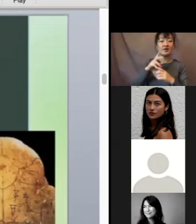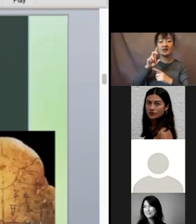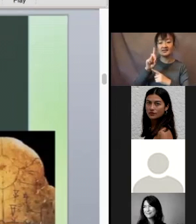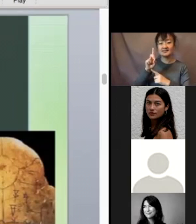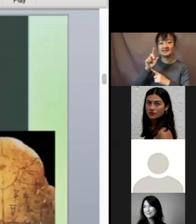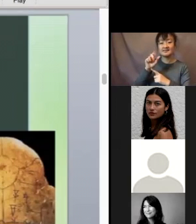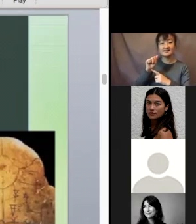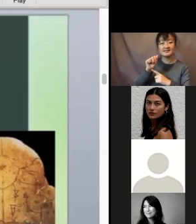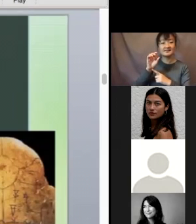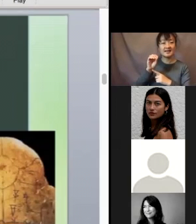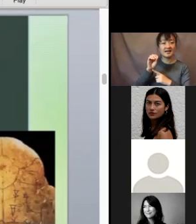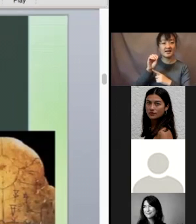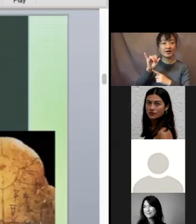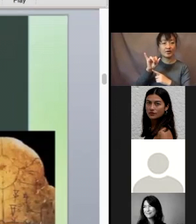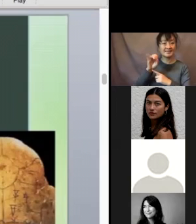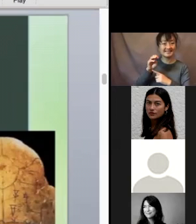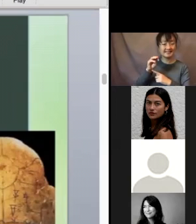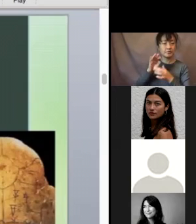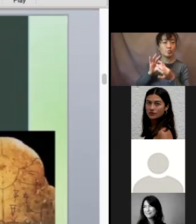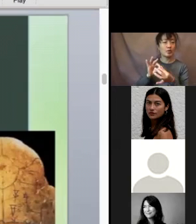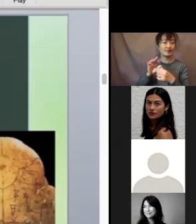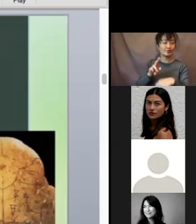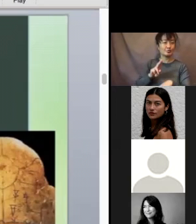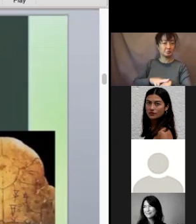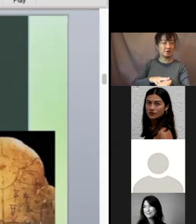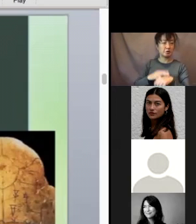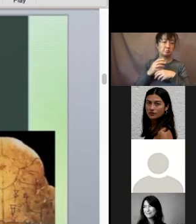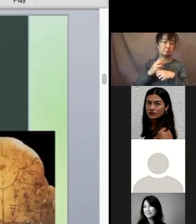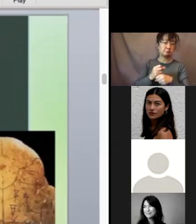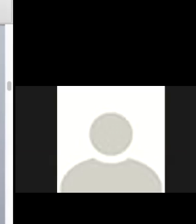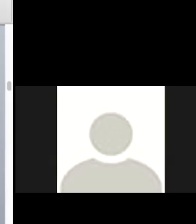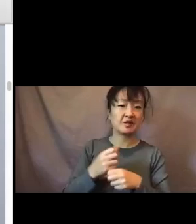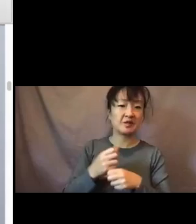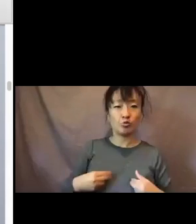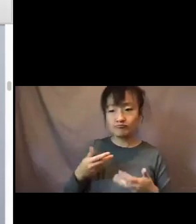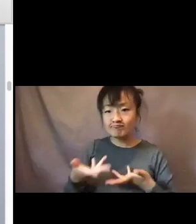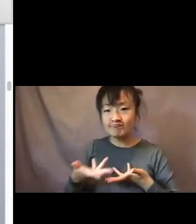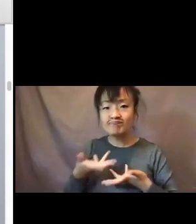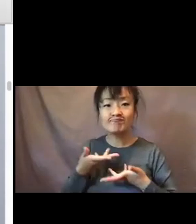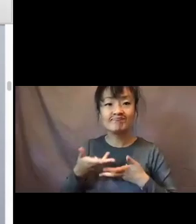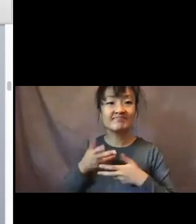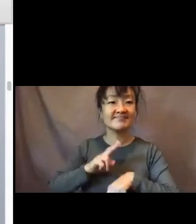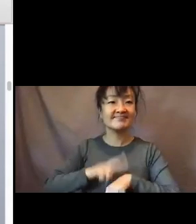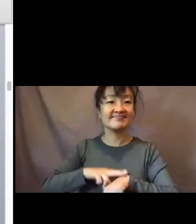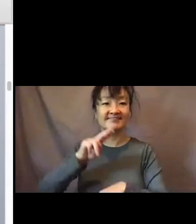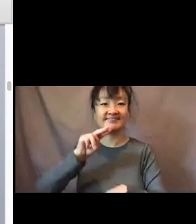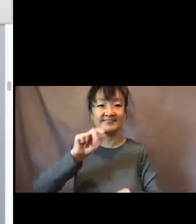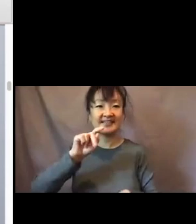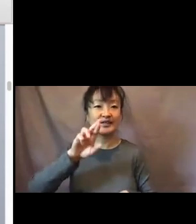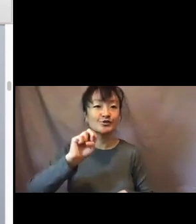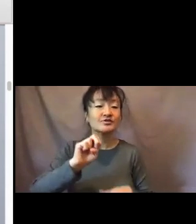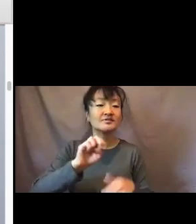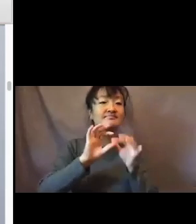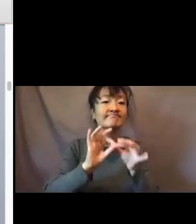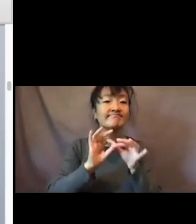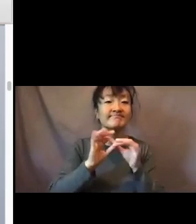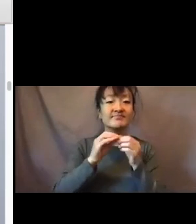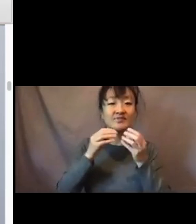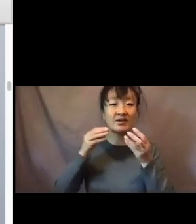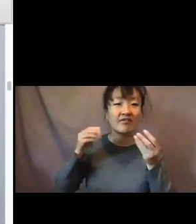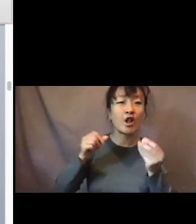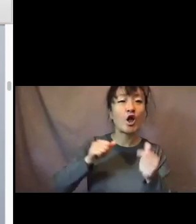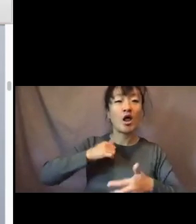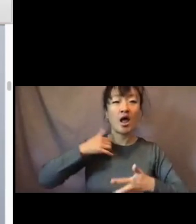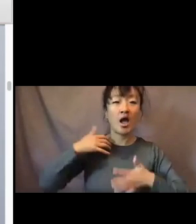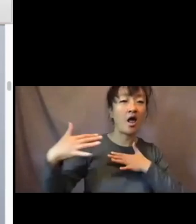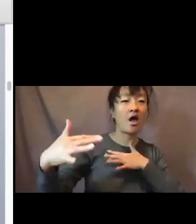to nature in very short order. So humans' relationship to nature and being connected to the flow of nature